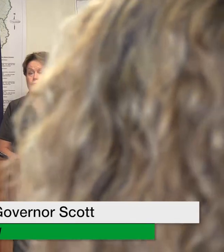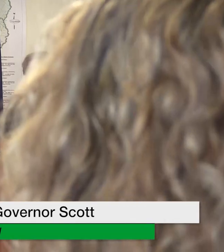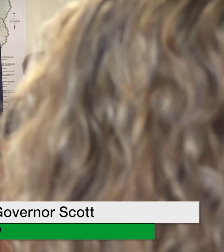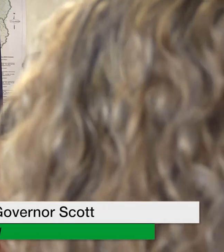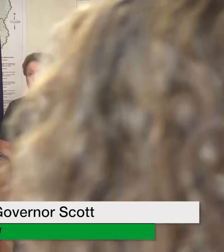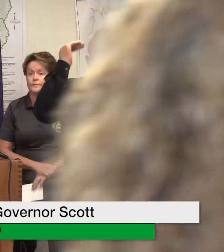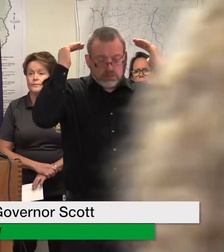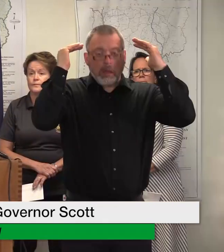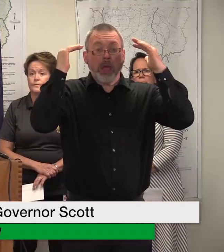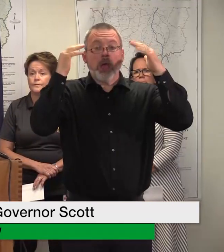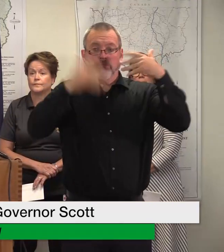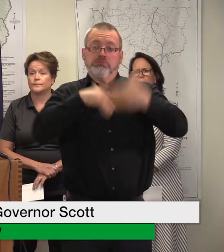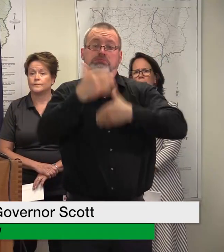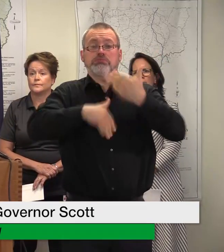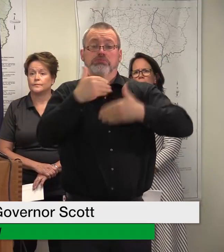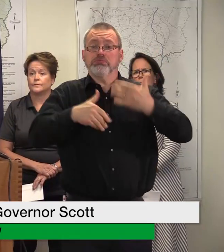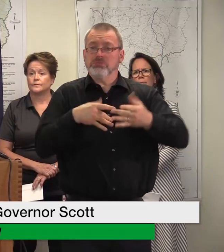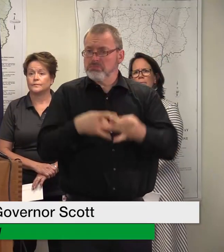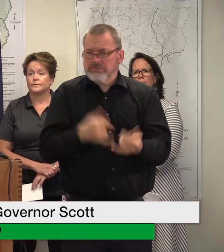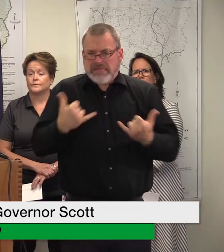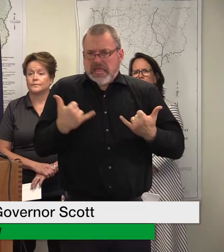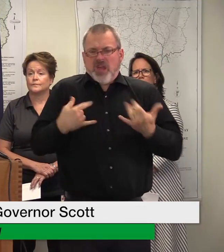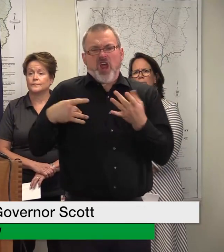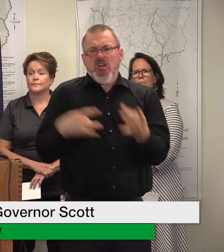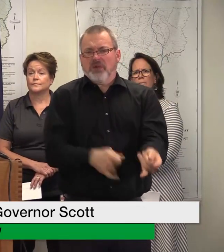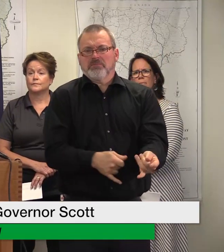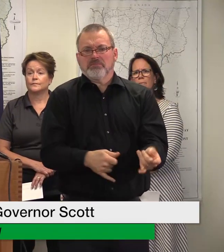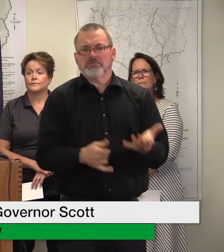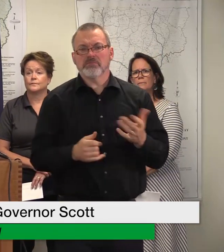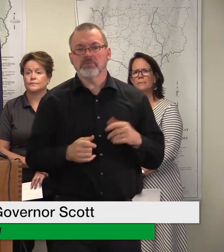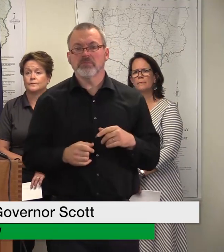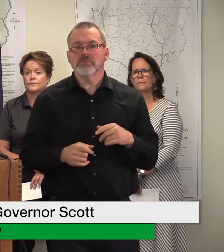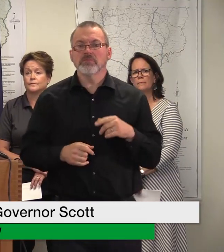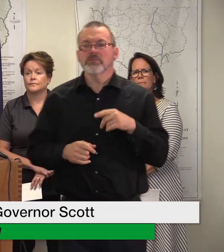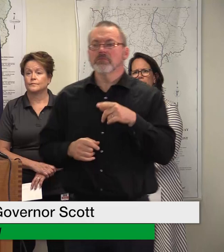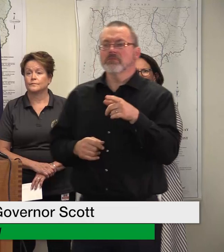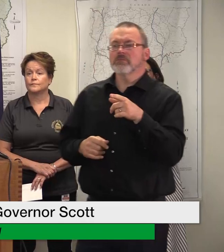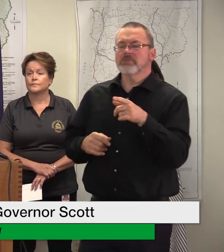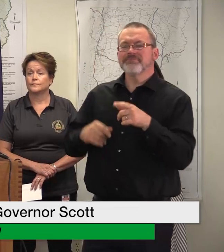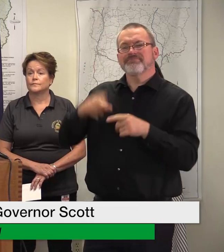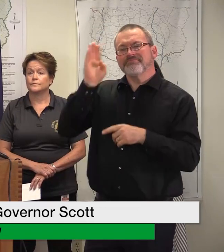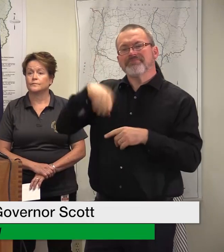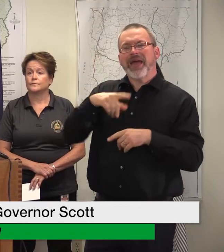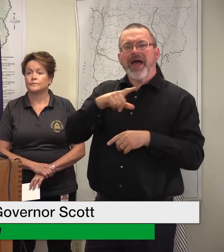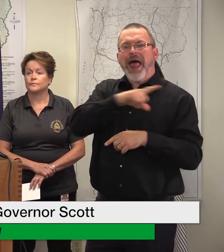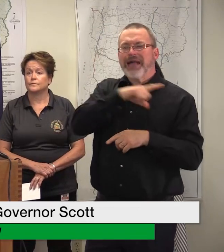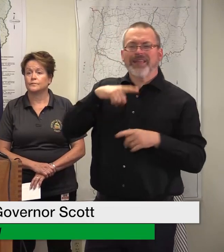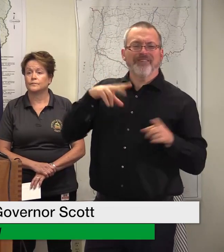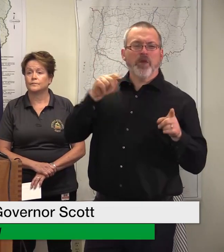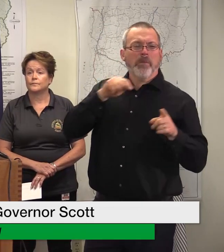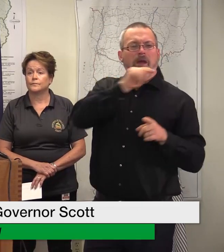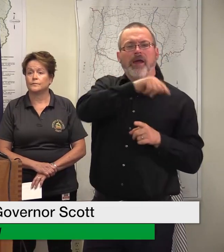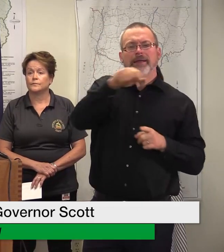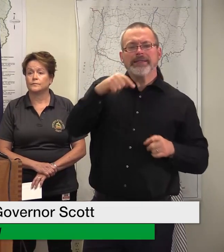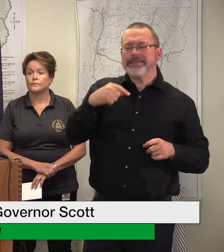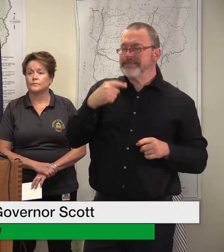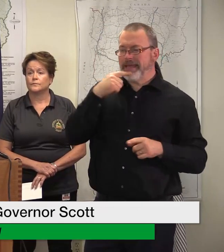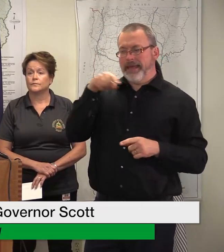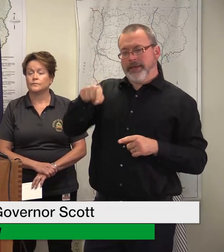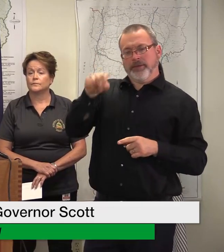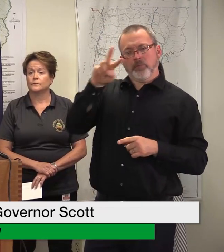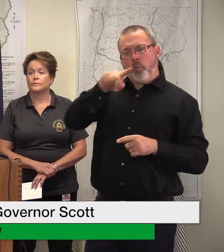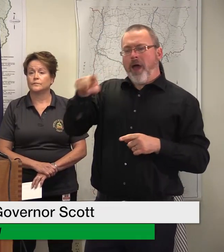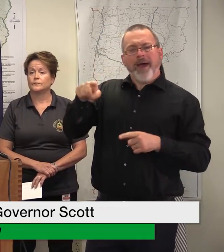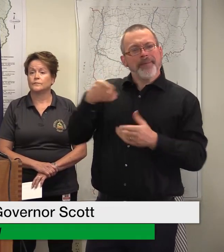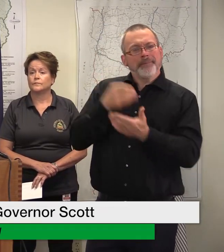Some lawmakers are saying that it seems as though maybe the Vermont 211 was underfunded in this year's budget. They